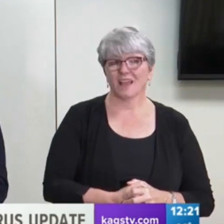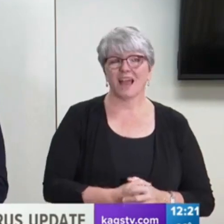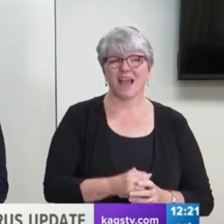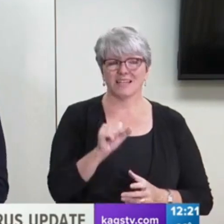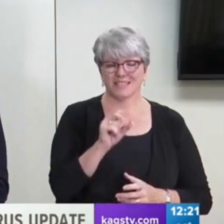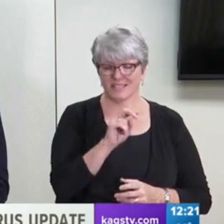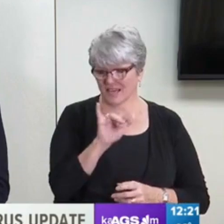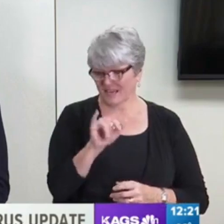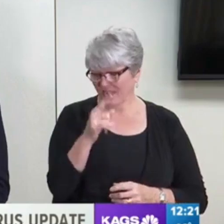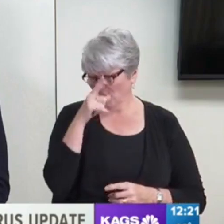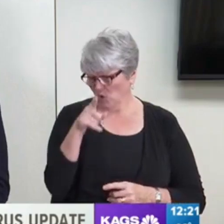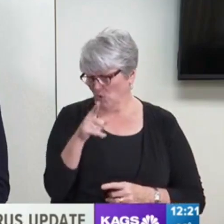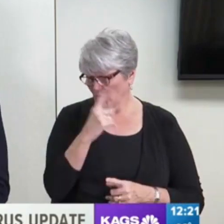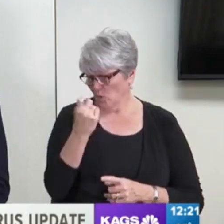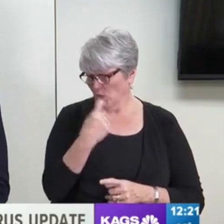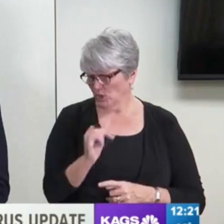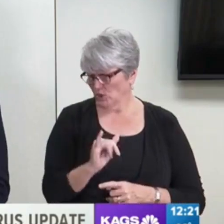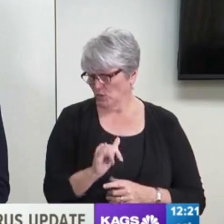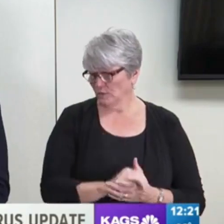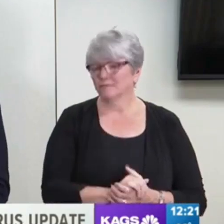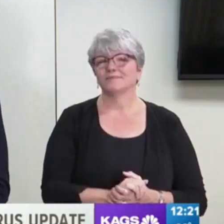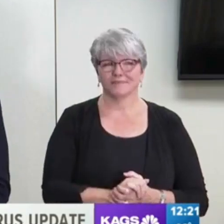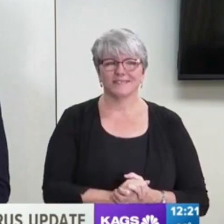Sunny, I believe you had a question that might have been.